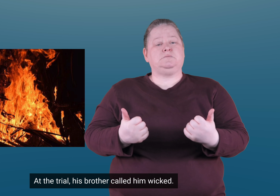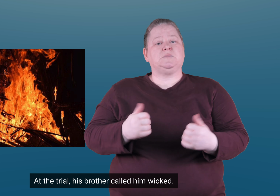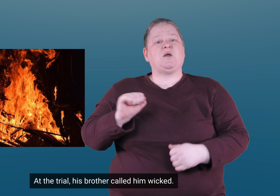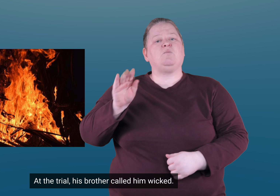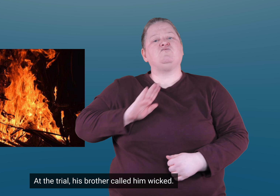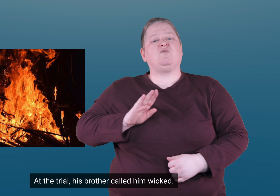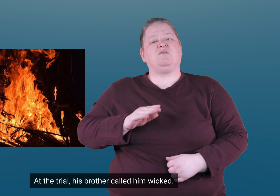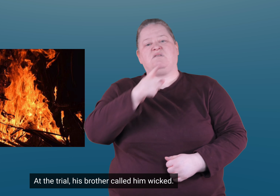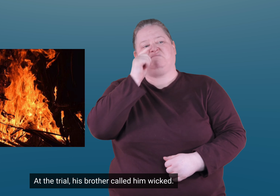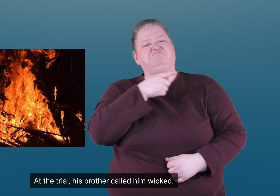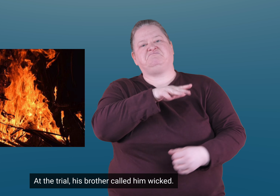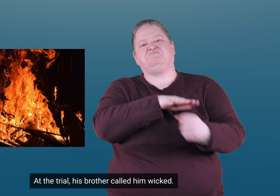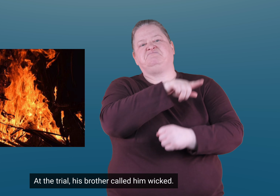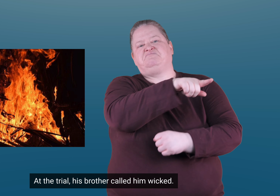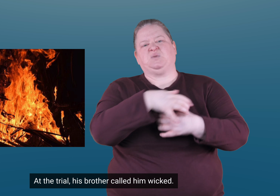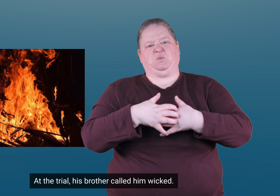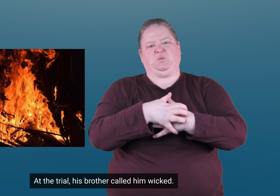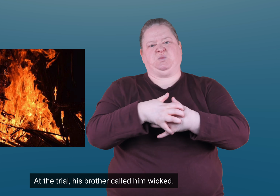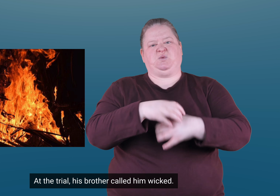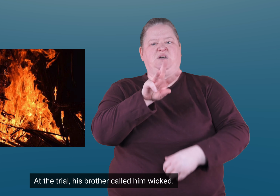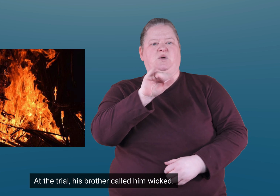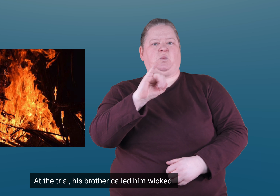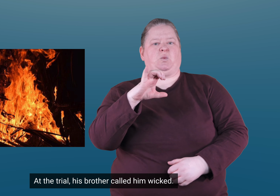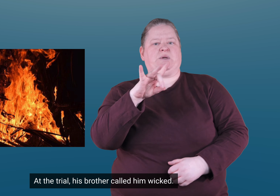At the trial, his brother called him wicked.